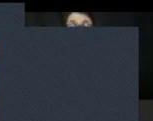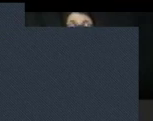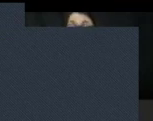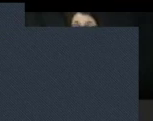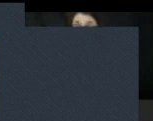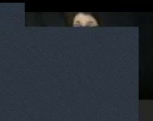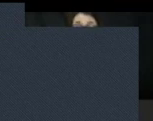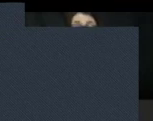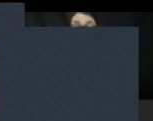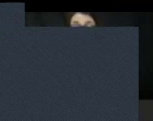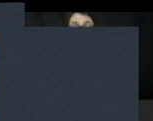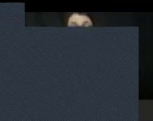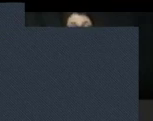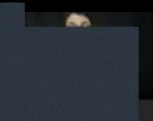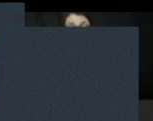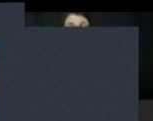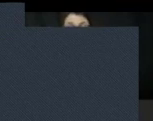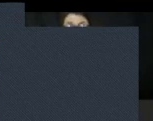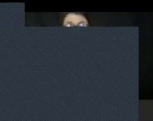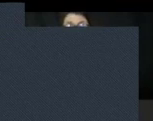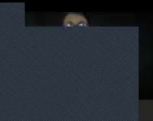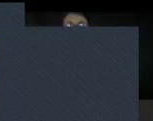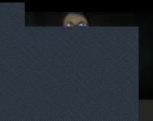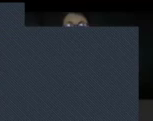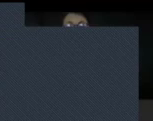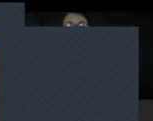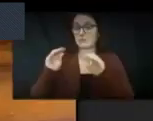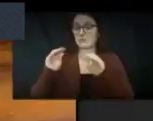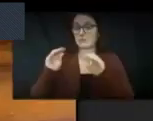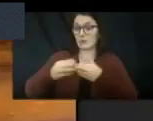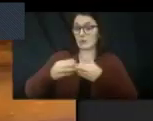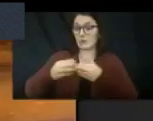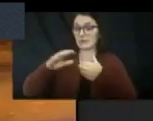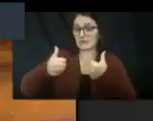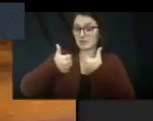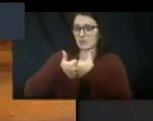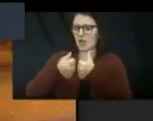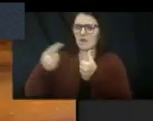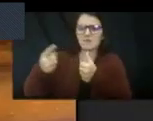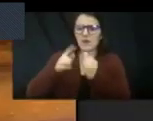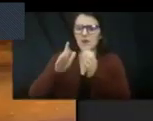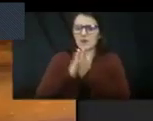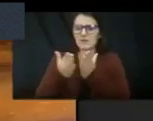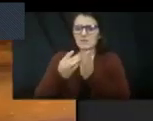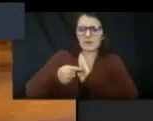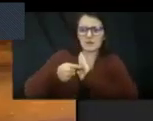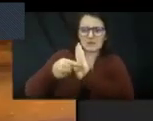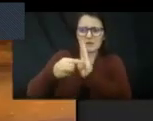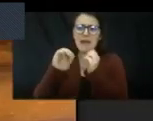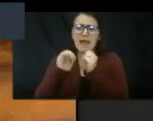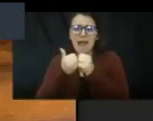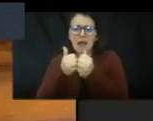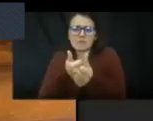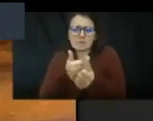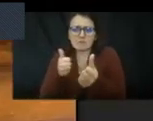Join the No Plastic Challenge, a first book of reducing waste, written and illustrated by Scott Ritchie, which